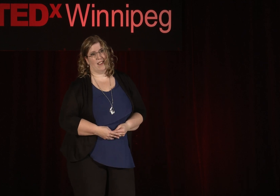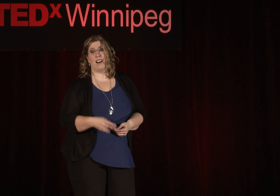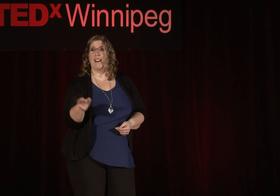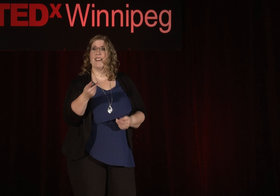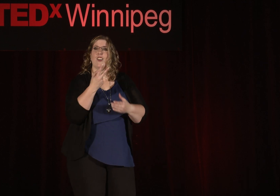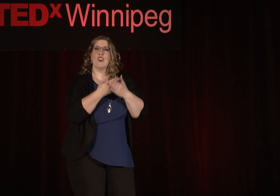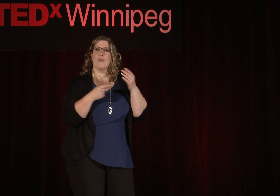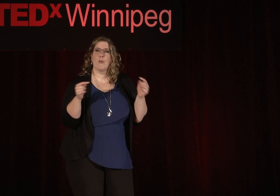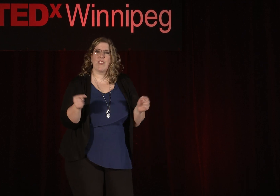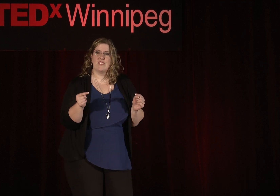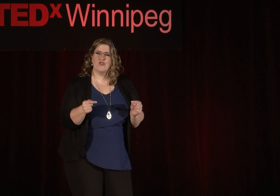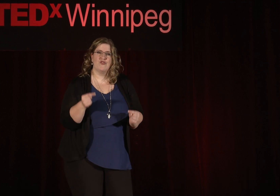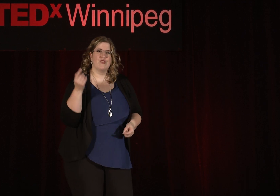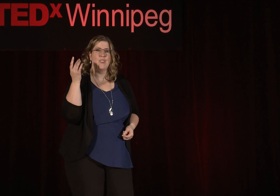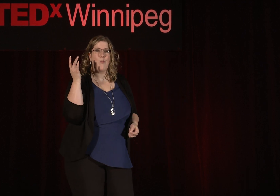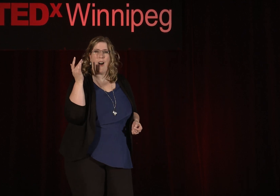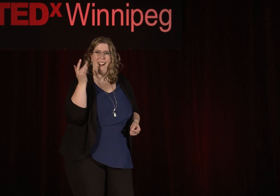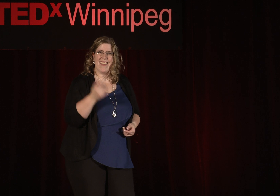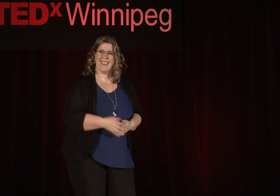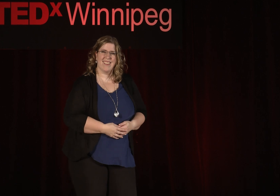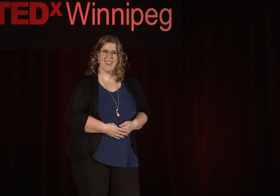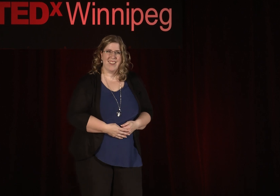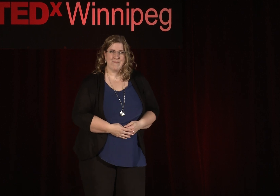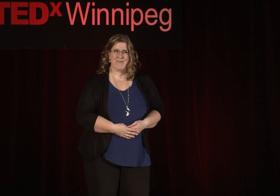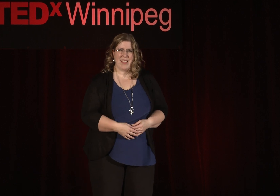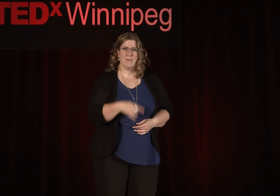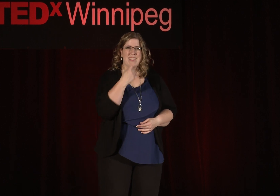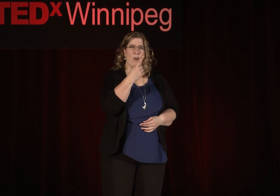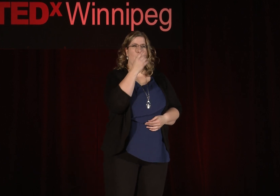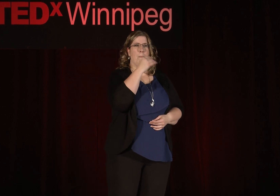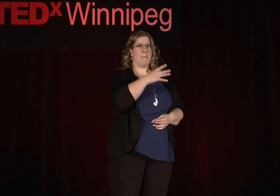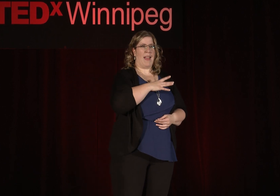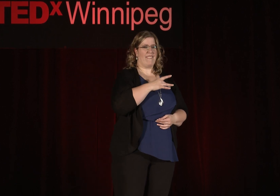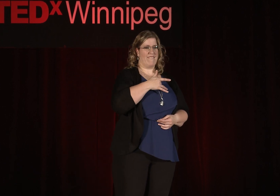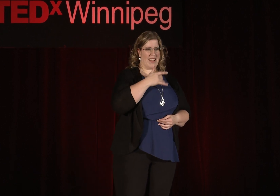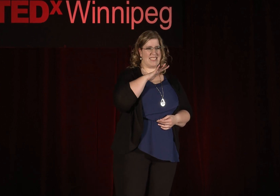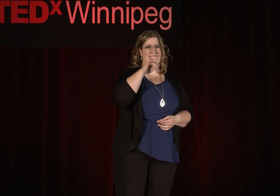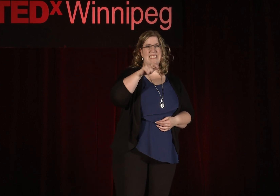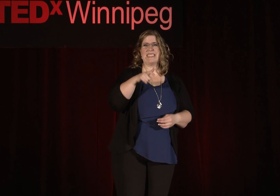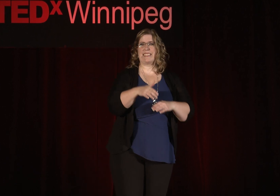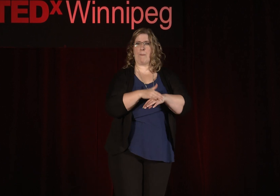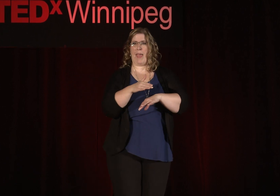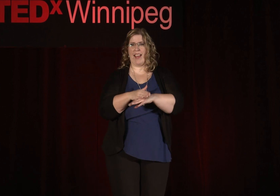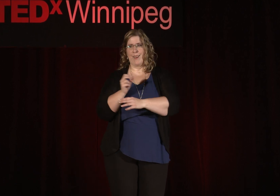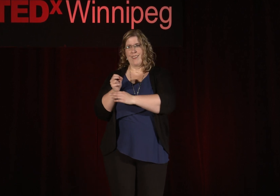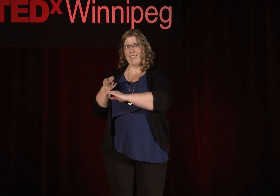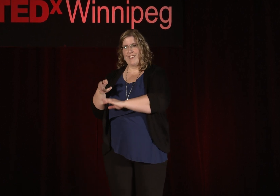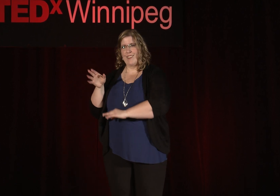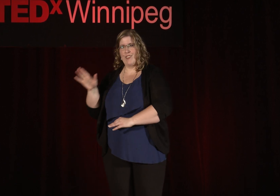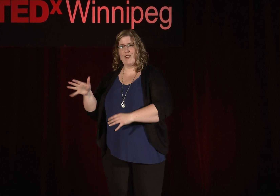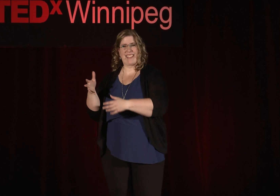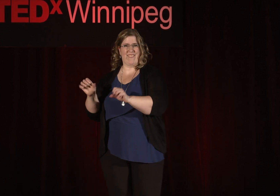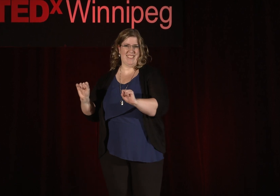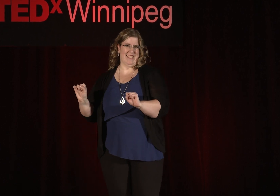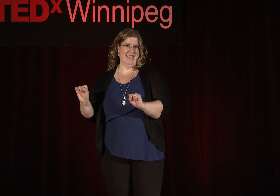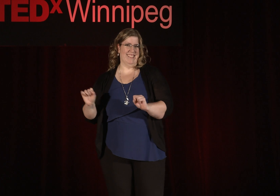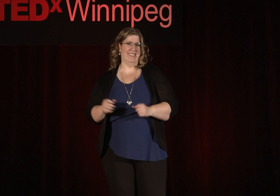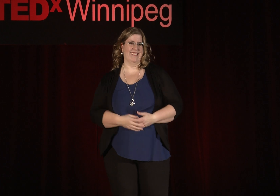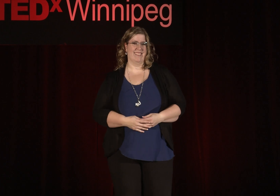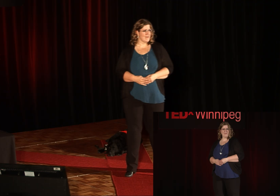They were both injured. And why? Because of this person's need to pet the dog over my friend's